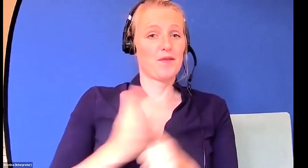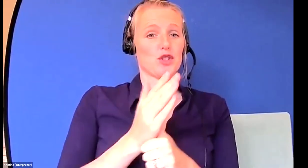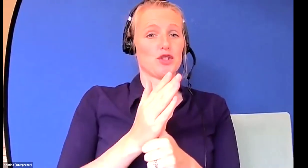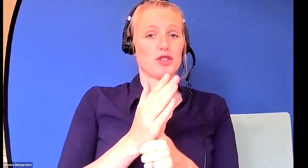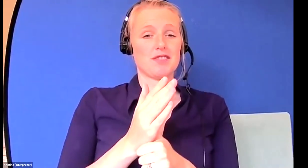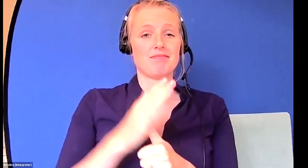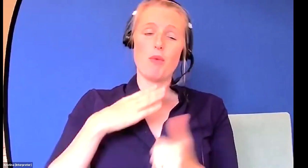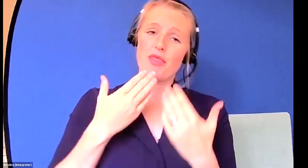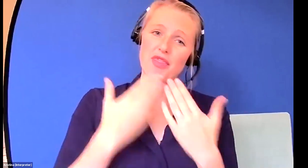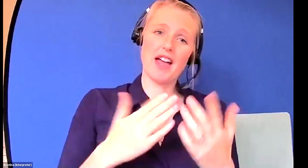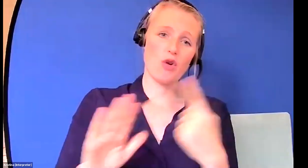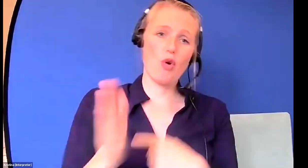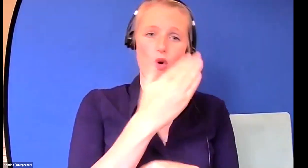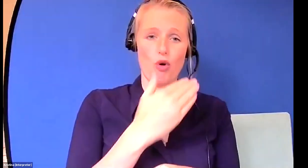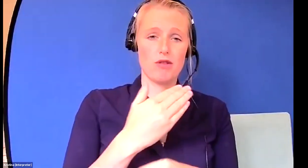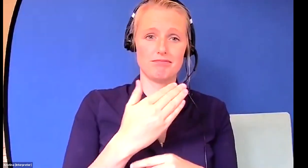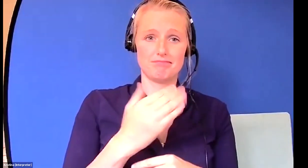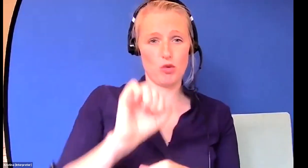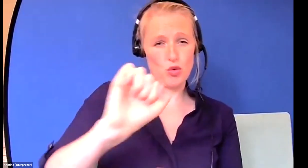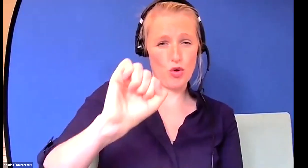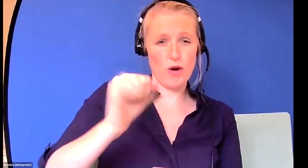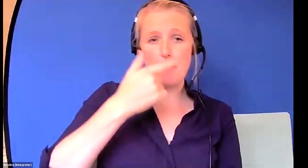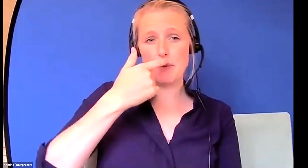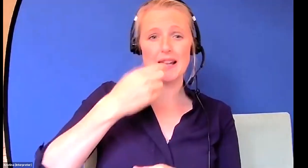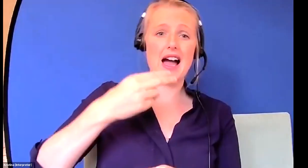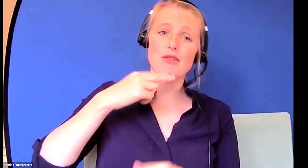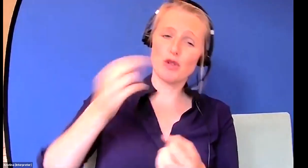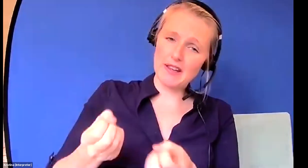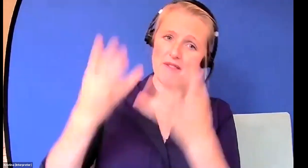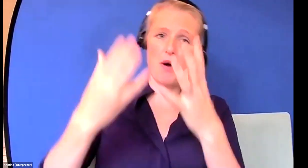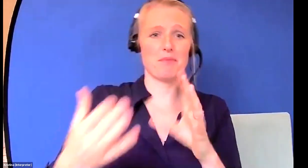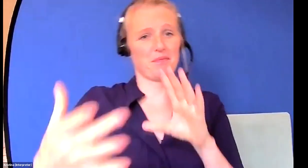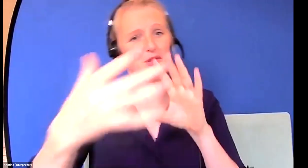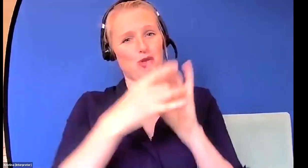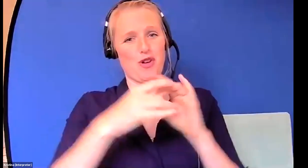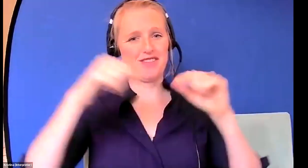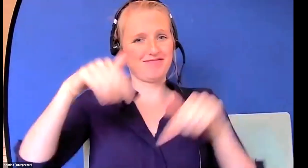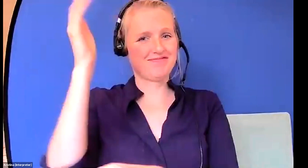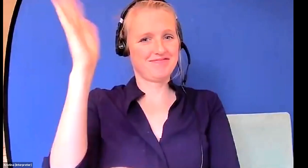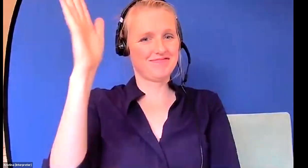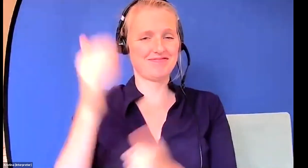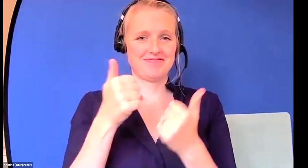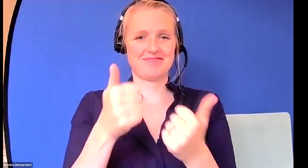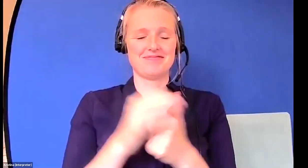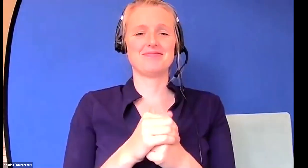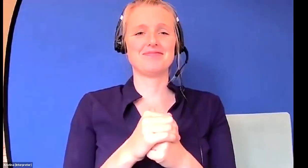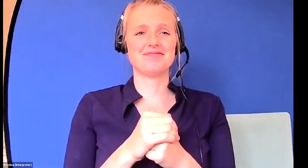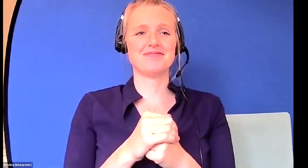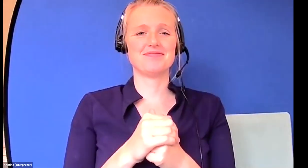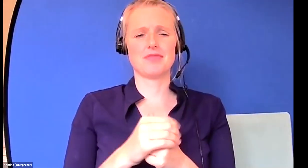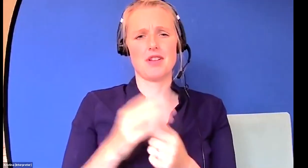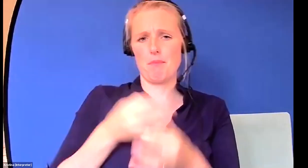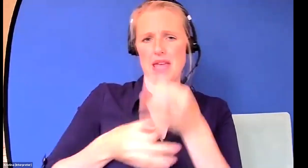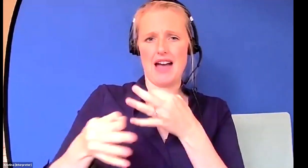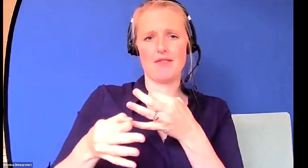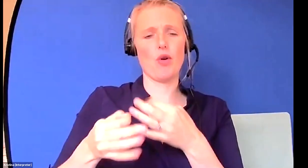is first thank you all for giving up part of your Monday afternoon to come and join us, and to say on behalf of the